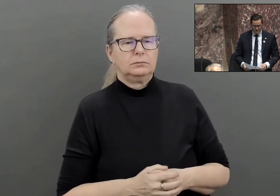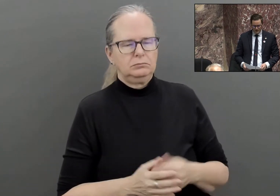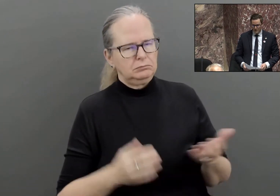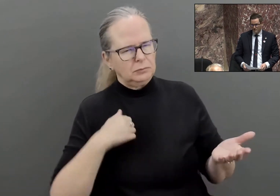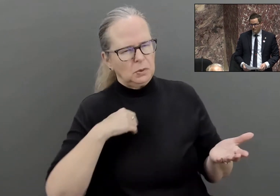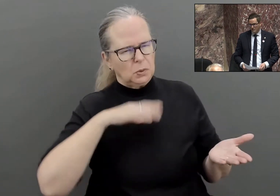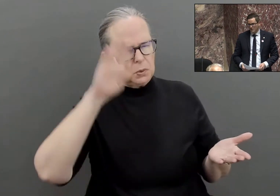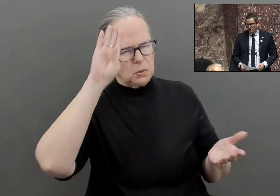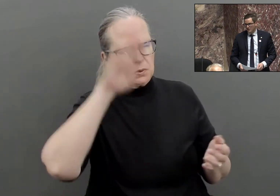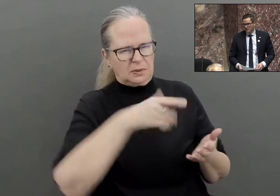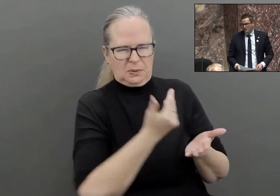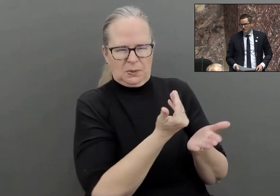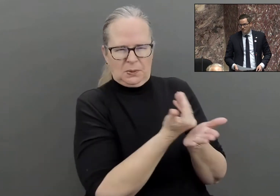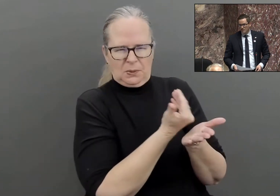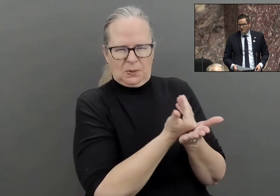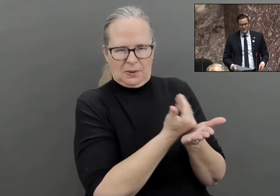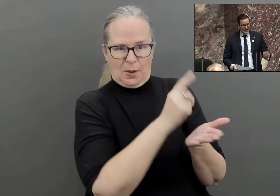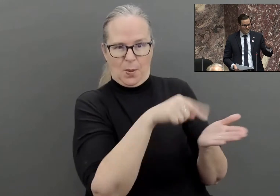watch.